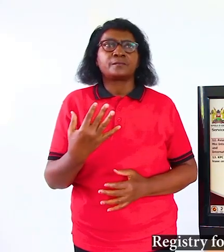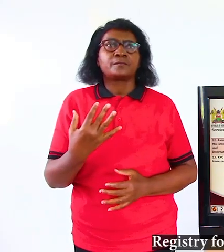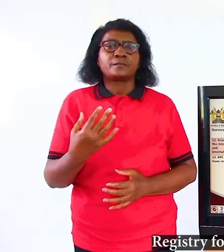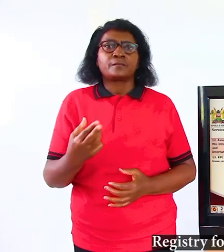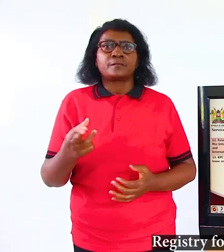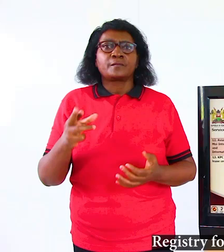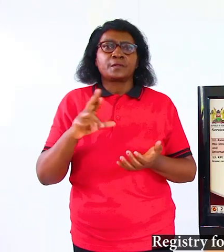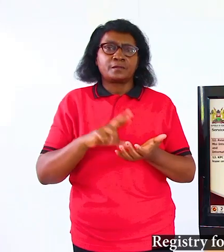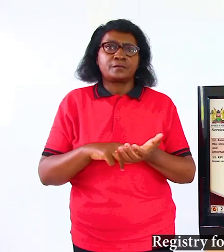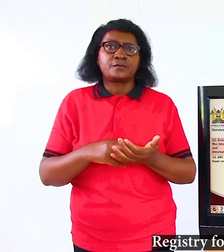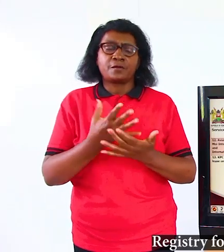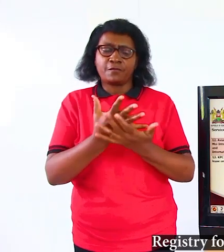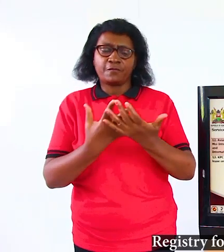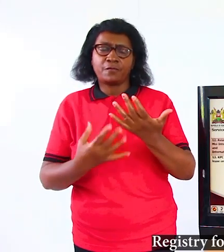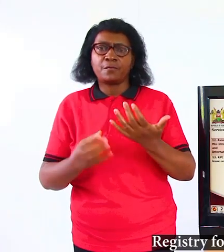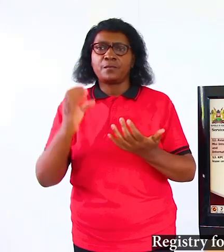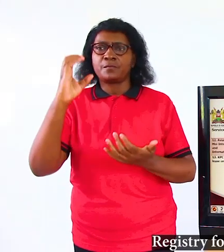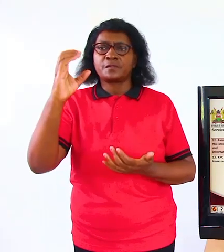registry form CR12.